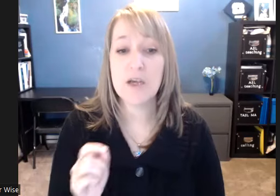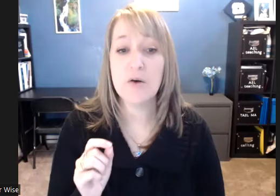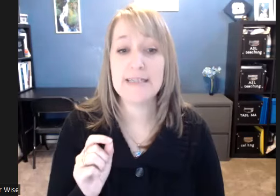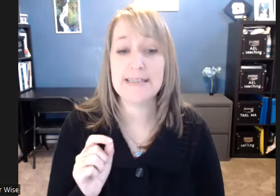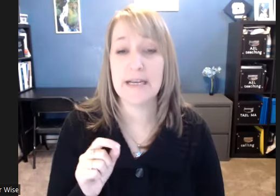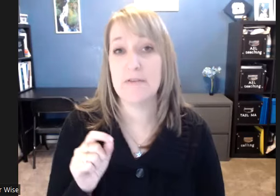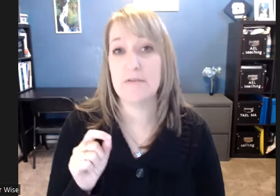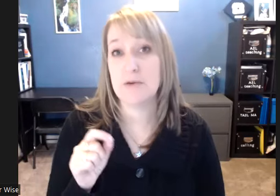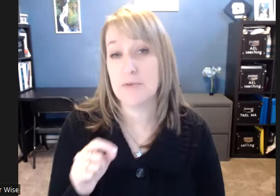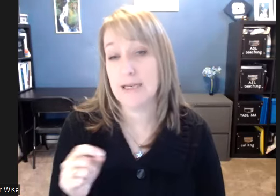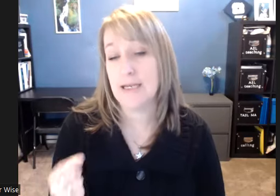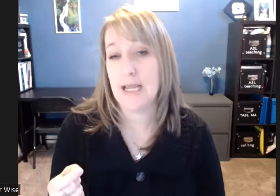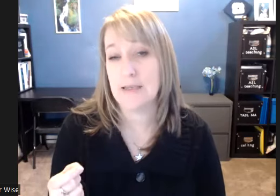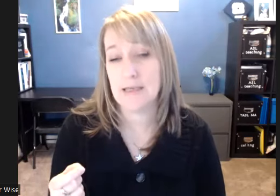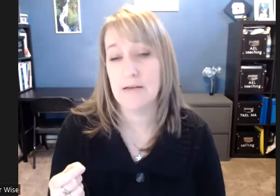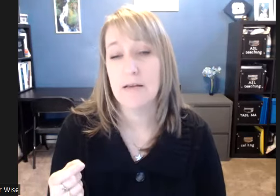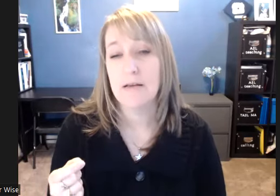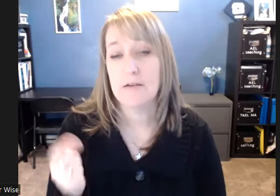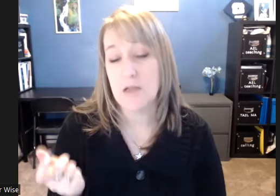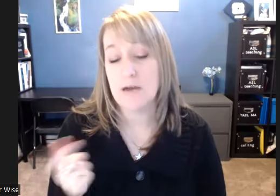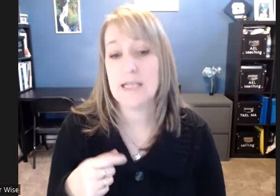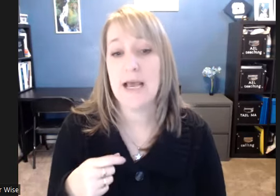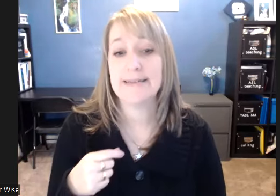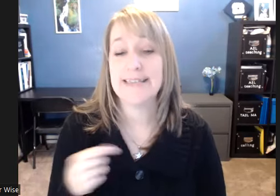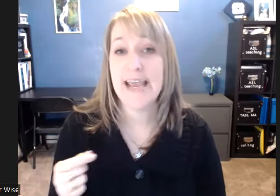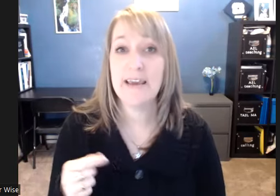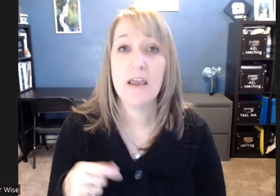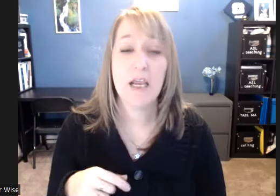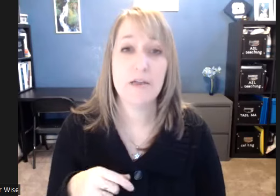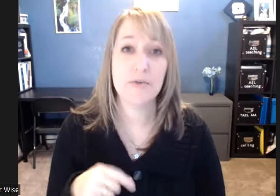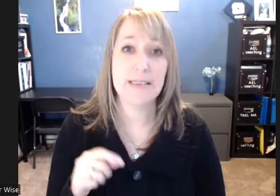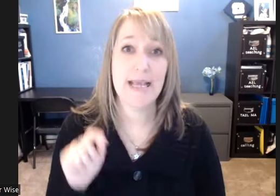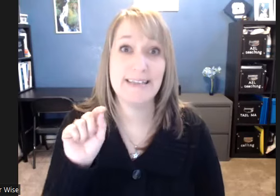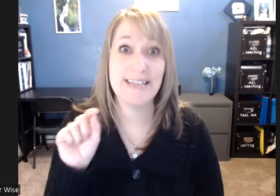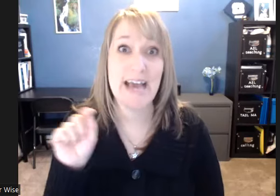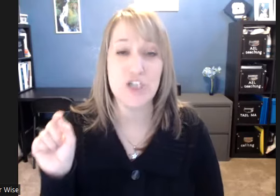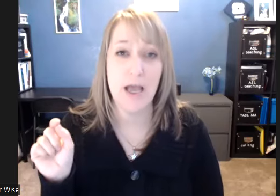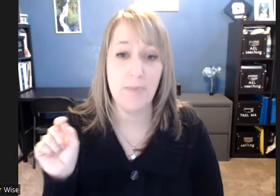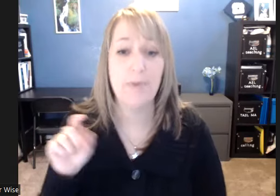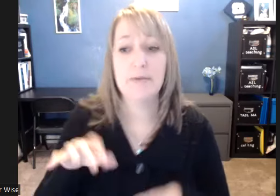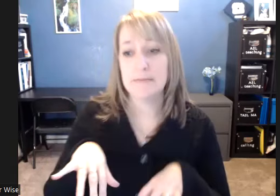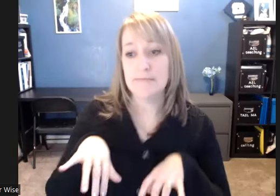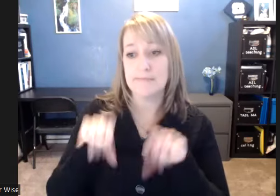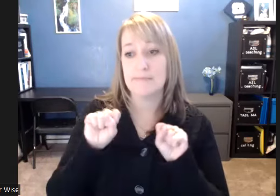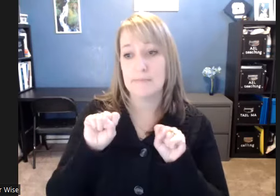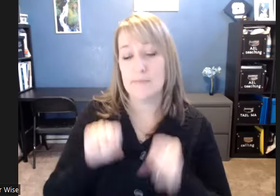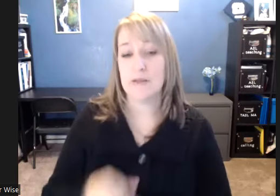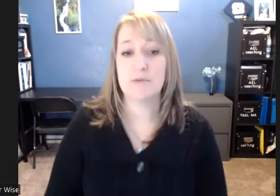So instead of being written in ASL gloss as take, it is written take dash up. That's what